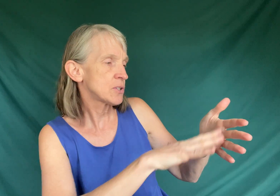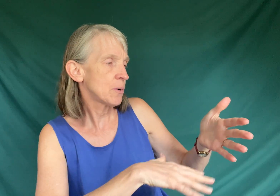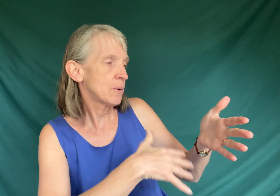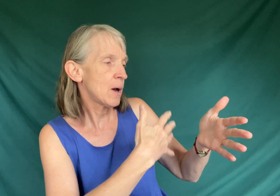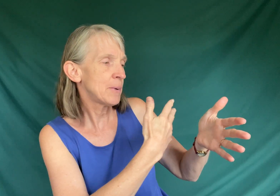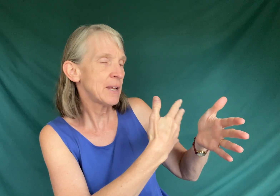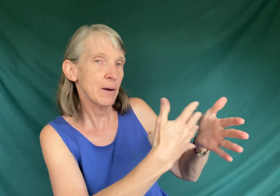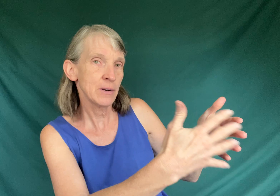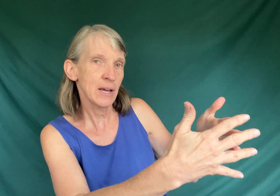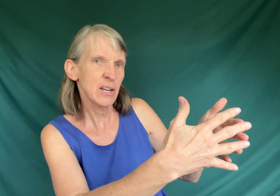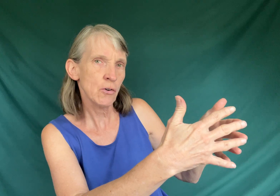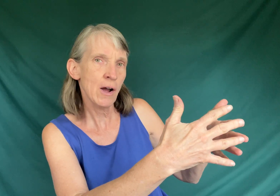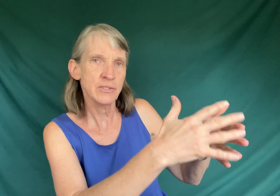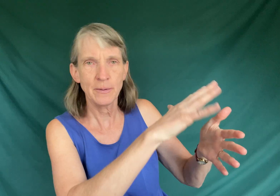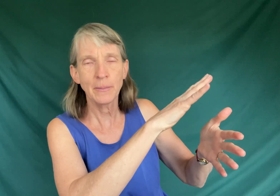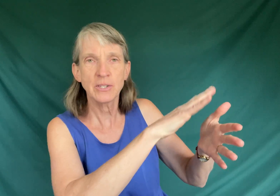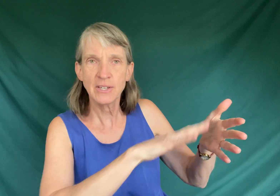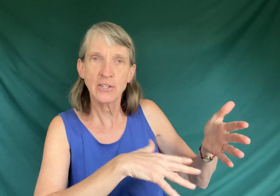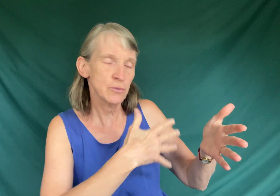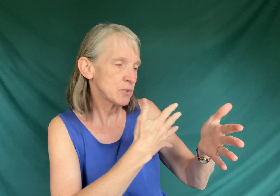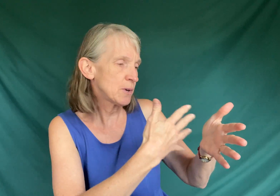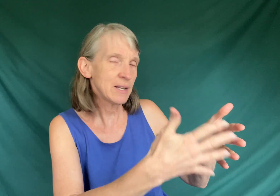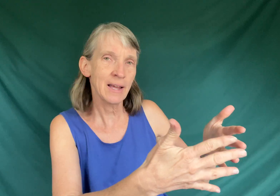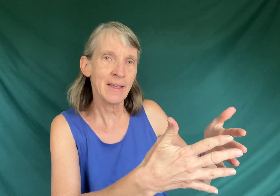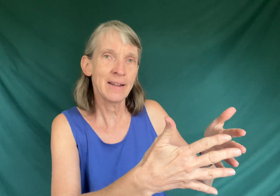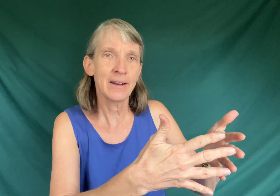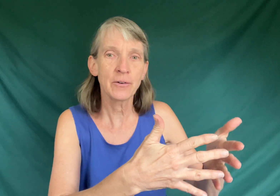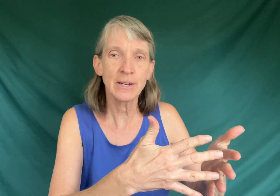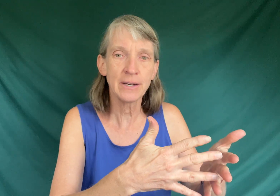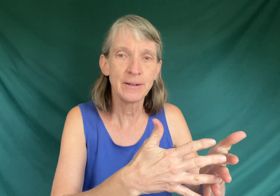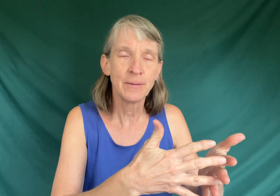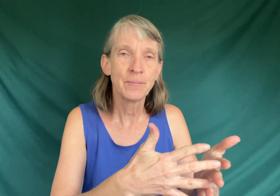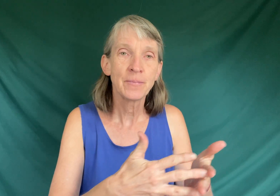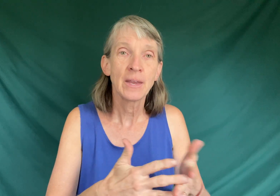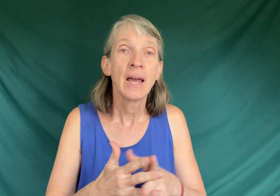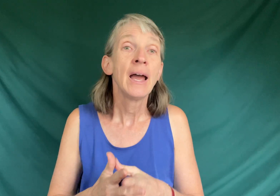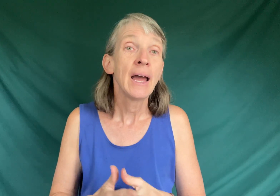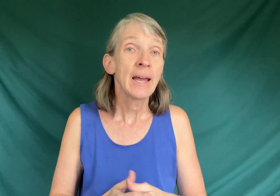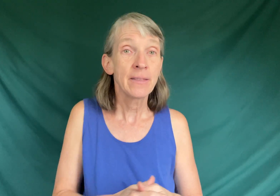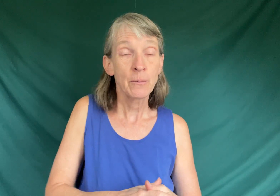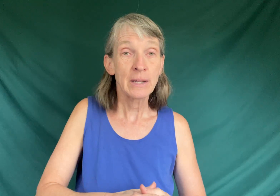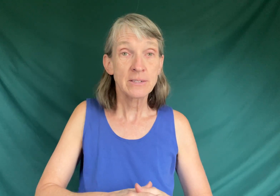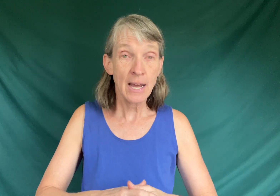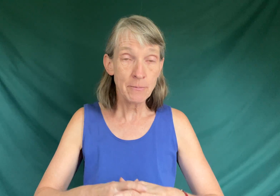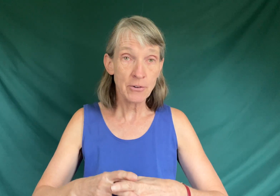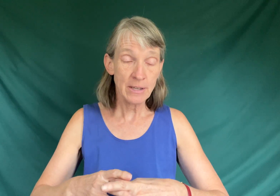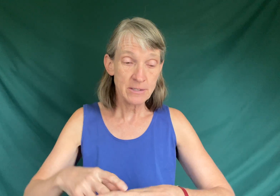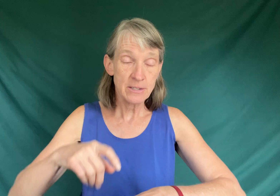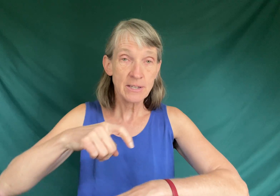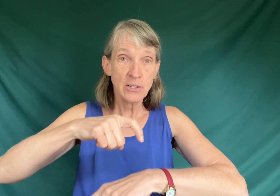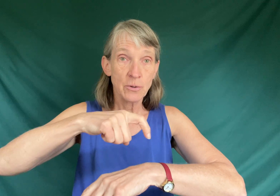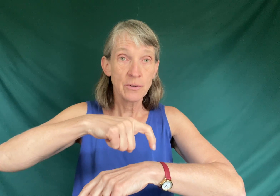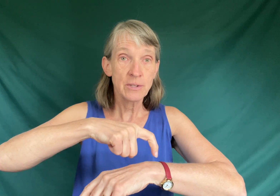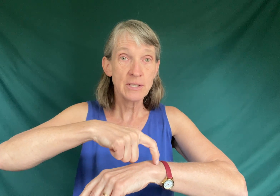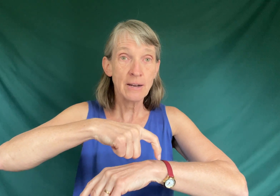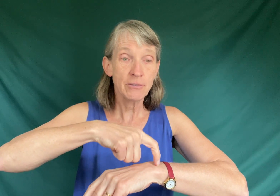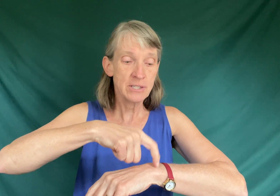So up and down and across. Sometimes the schedule is written like that on a grid. And then when it's time for things in the schedule, the sign for